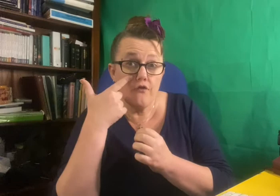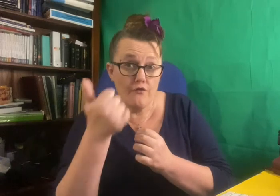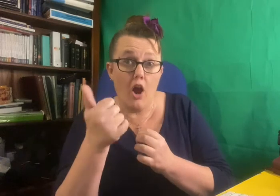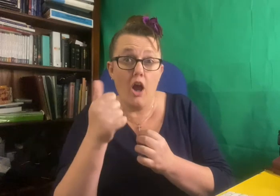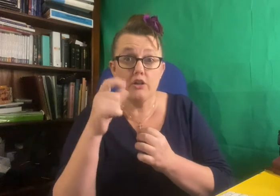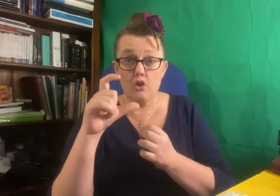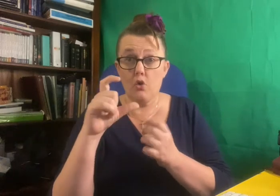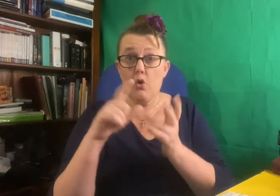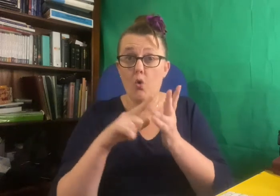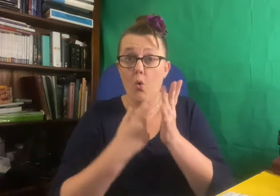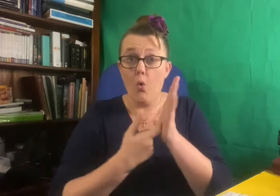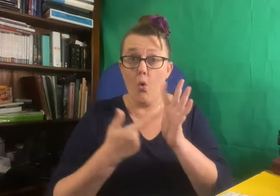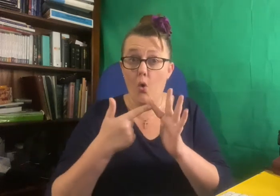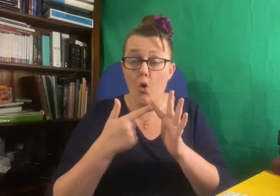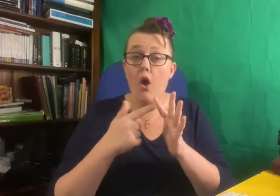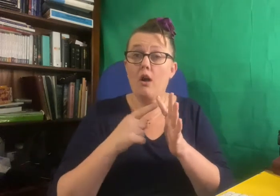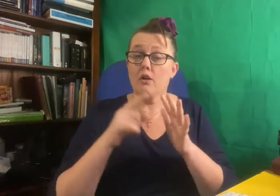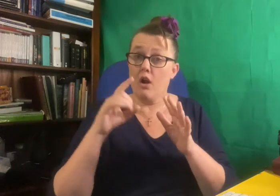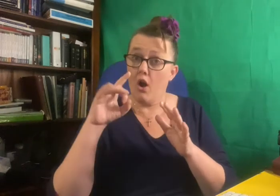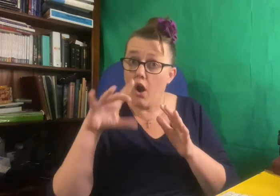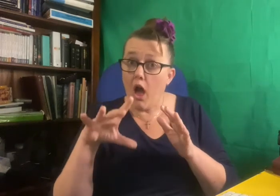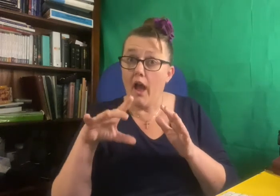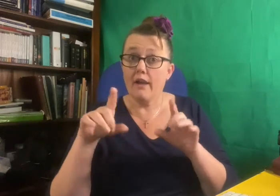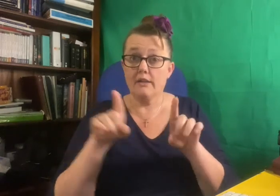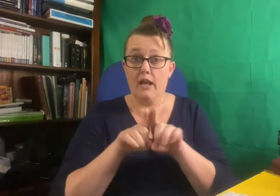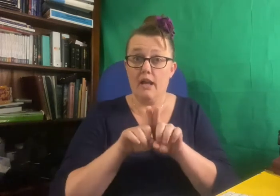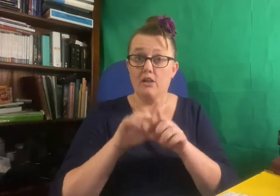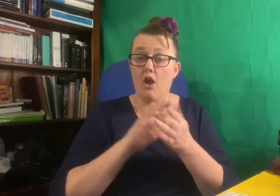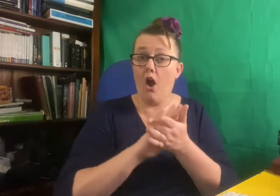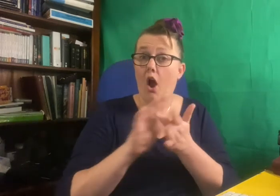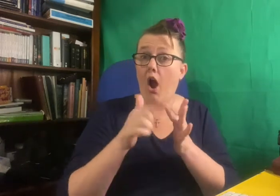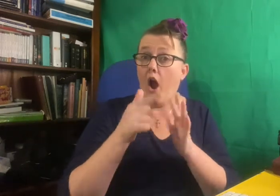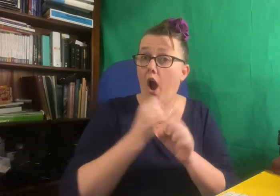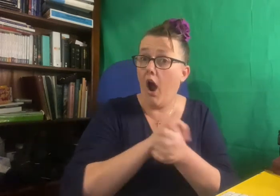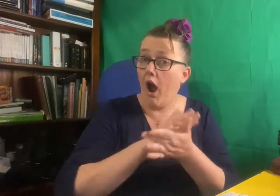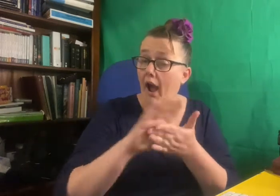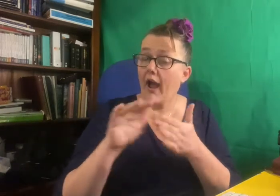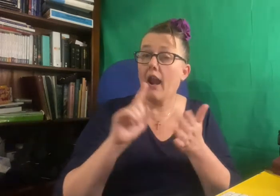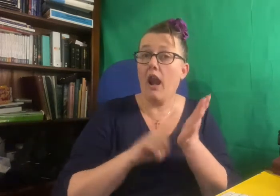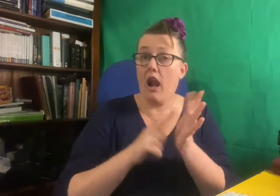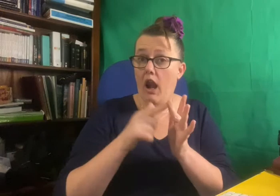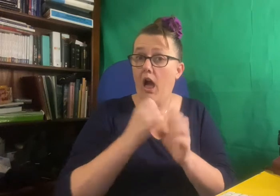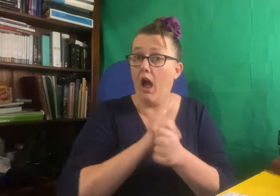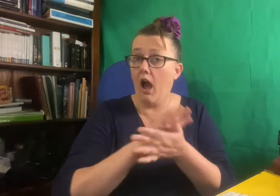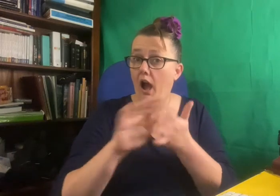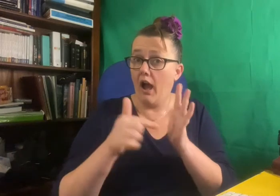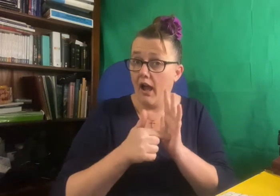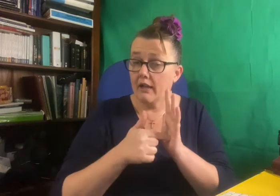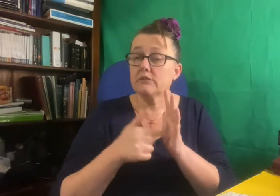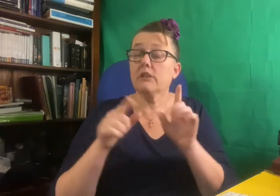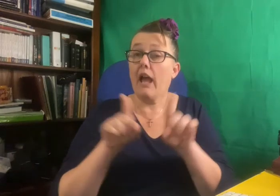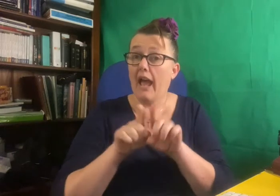Can you find the core light and the highlight and